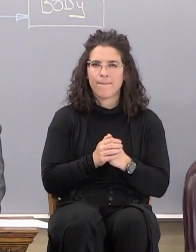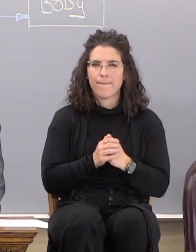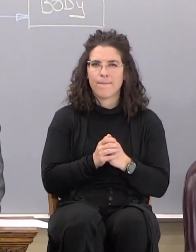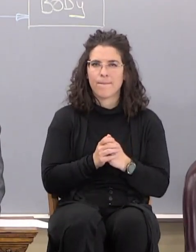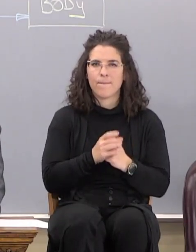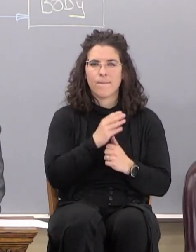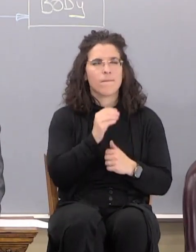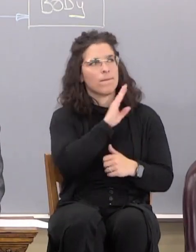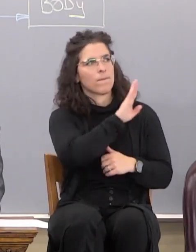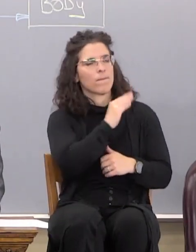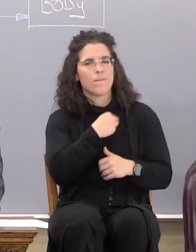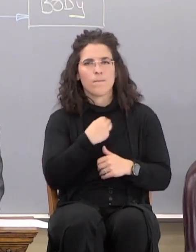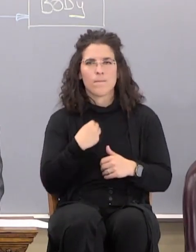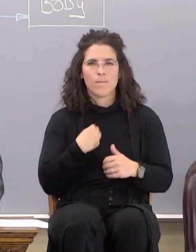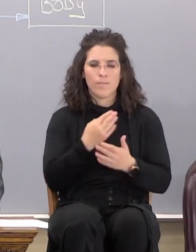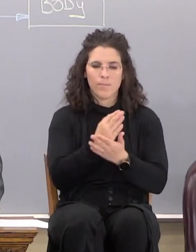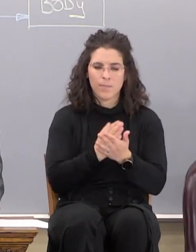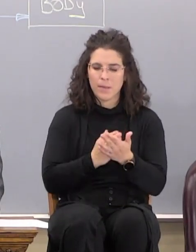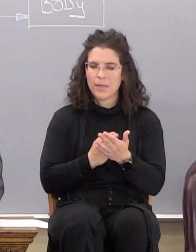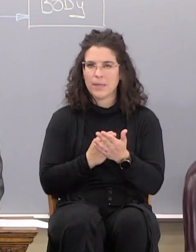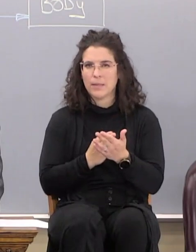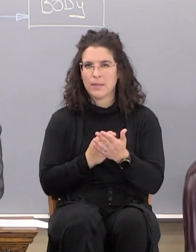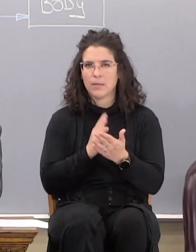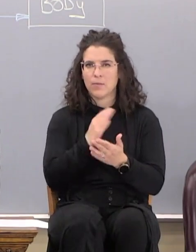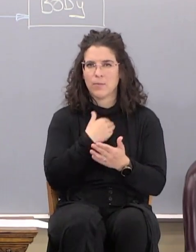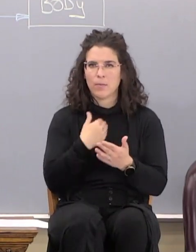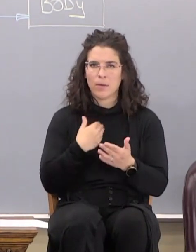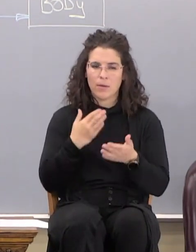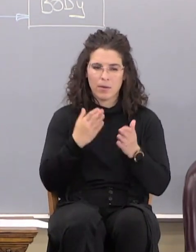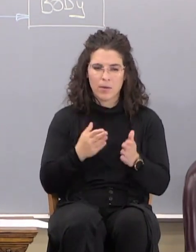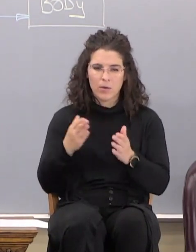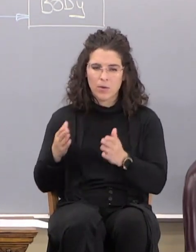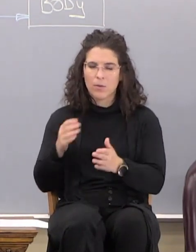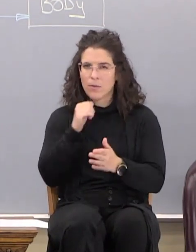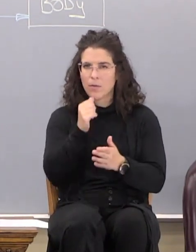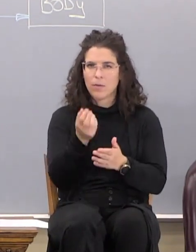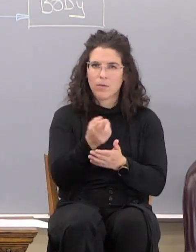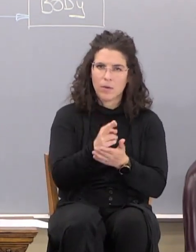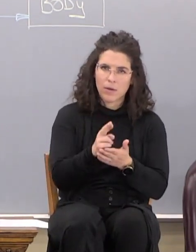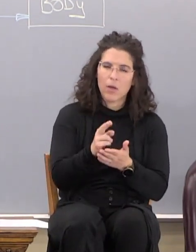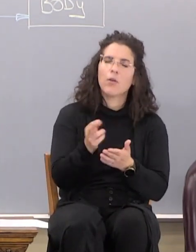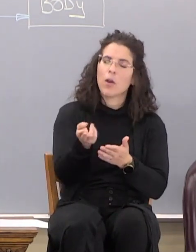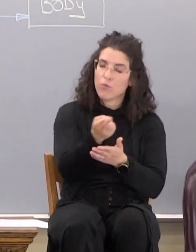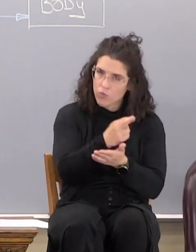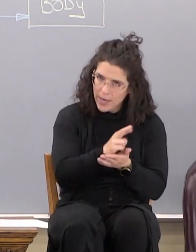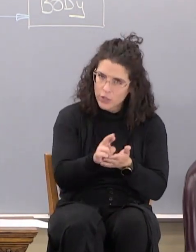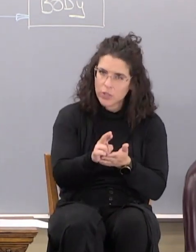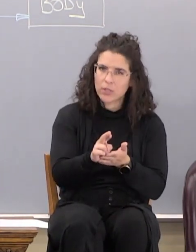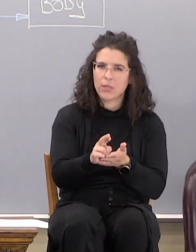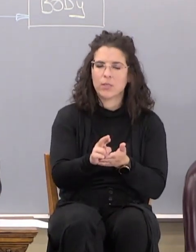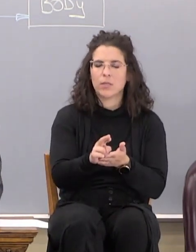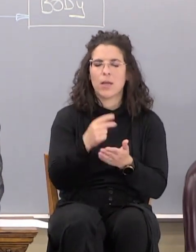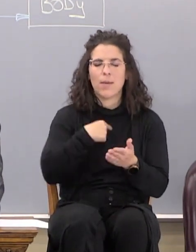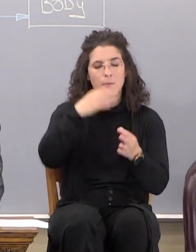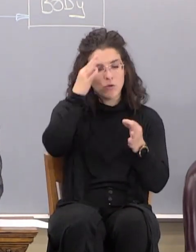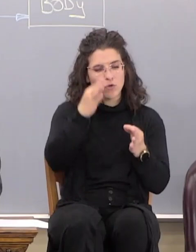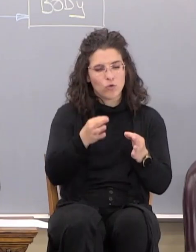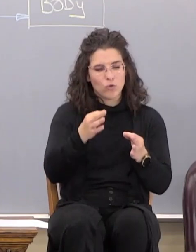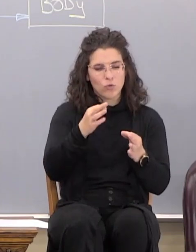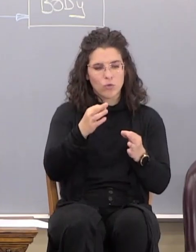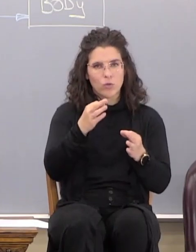And your members, the pieces of you, as instruments of righteousness. I'm going to choose to be who I am in